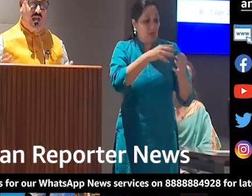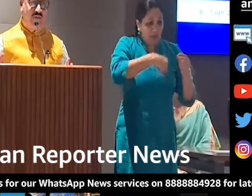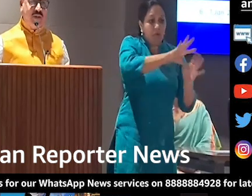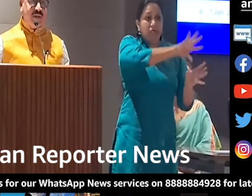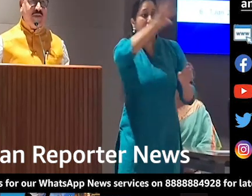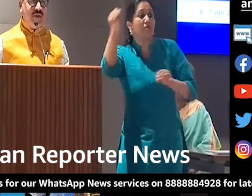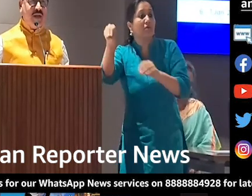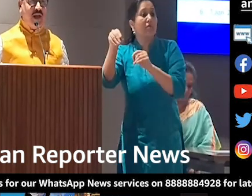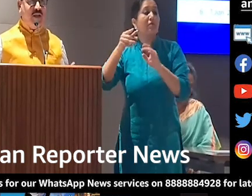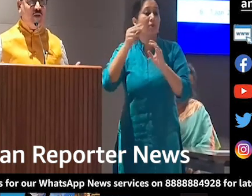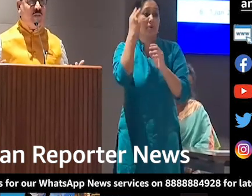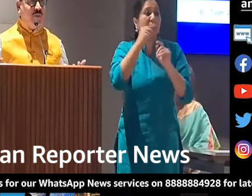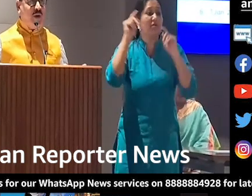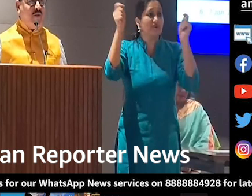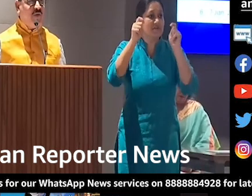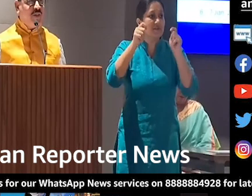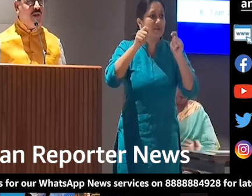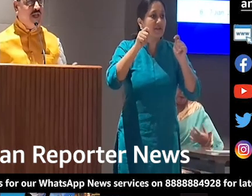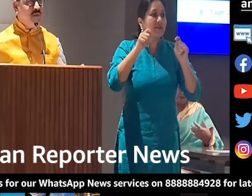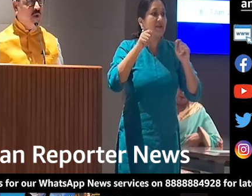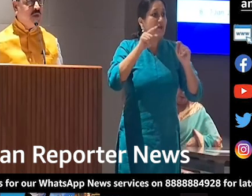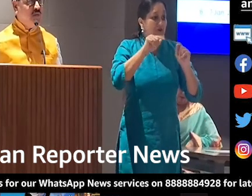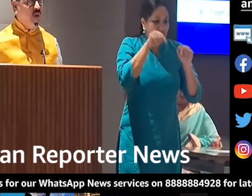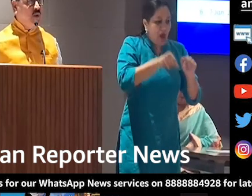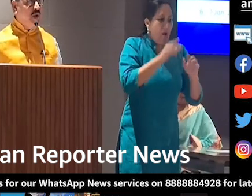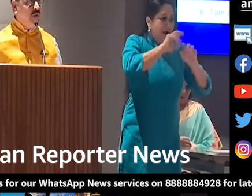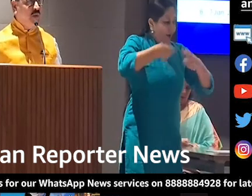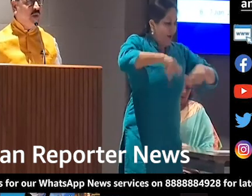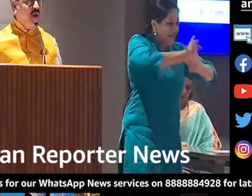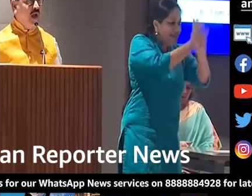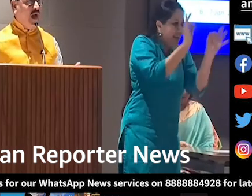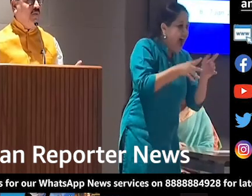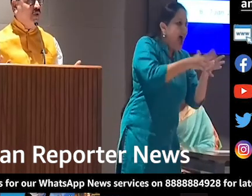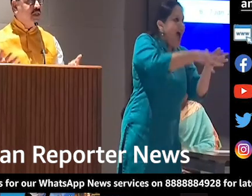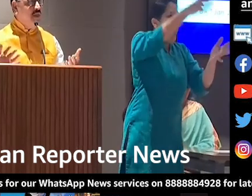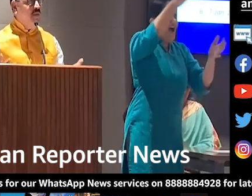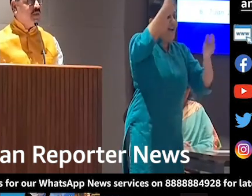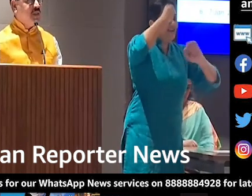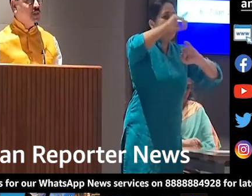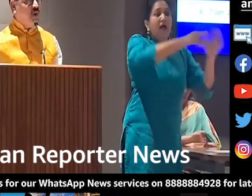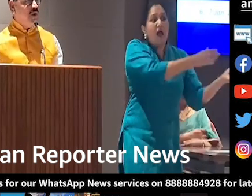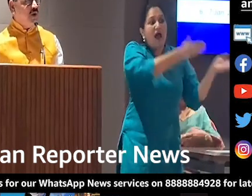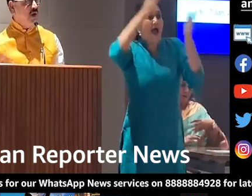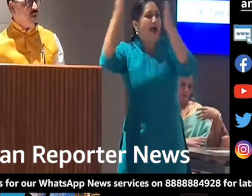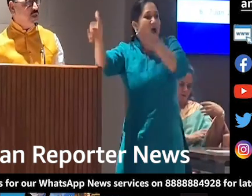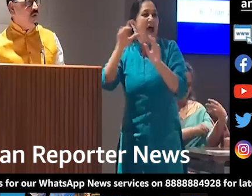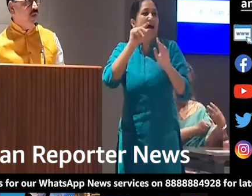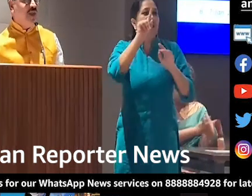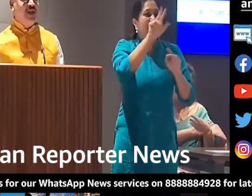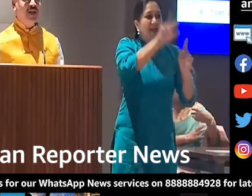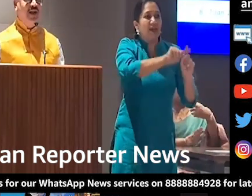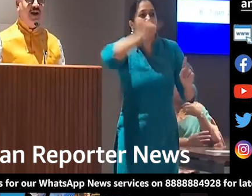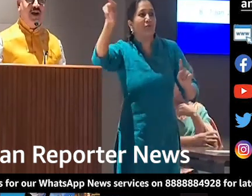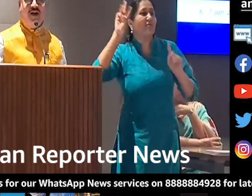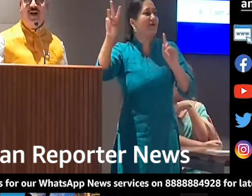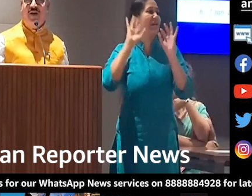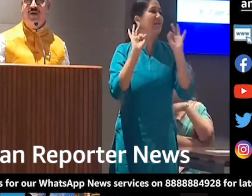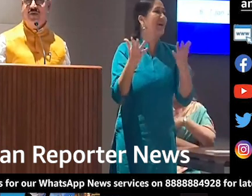we have this seminar, and you are prepared for the next, because we are going to have your services for rest of the